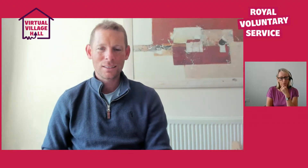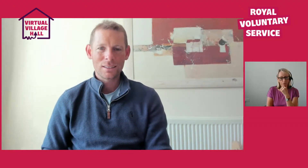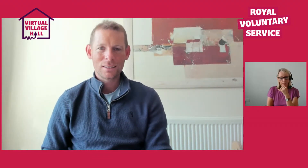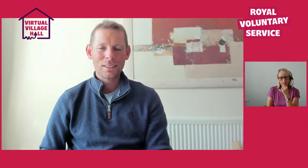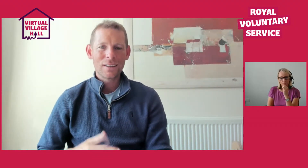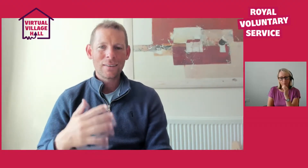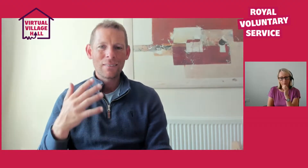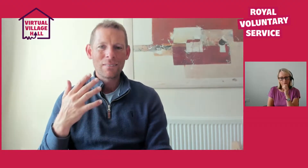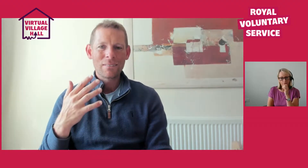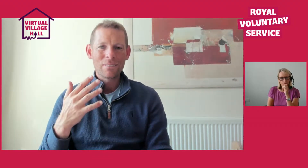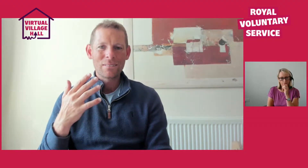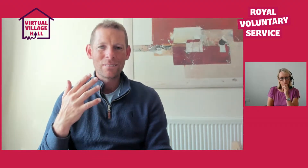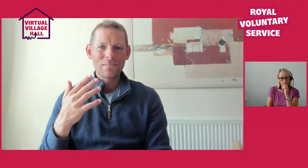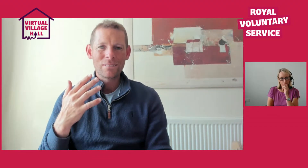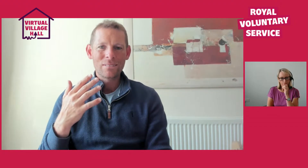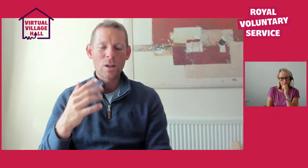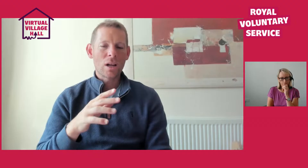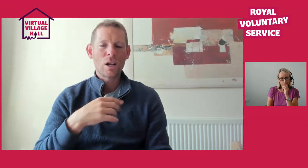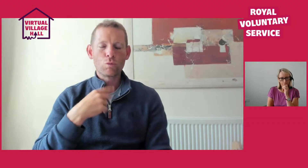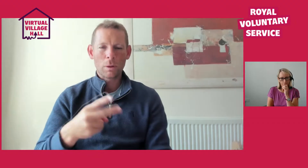And number 3.